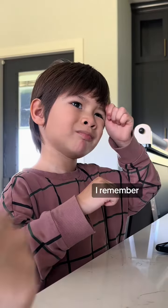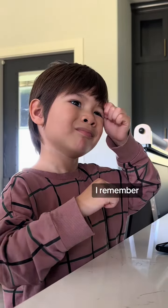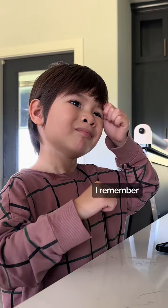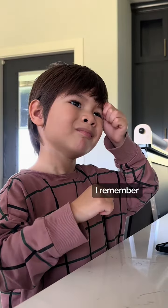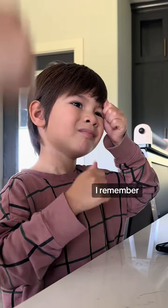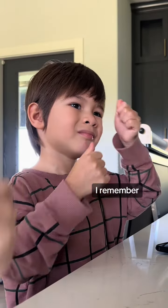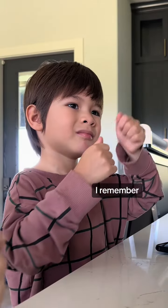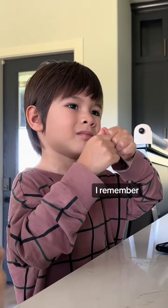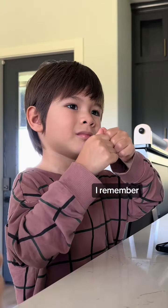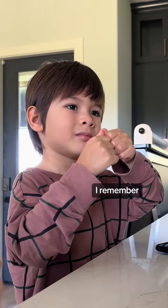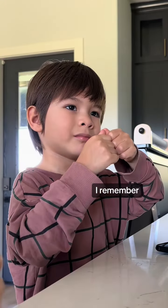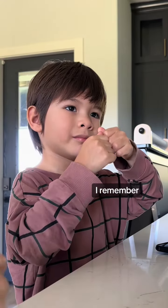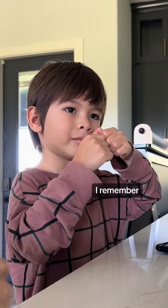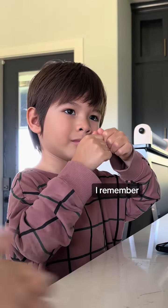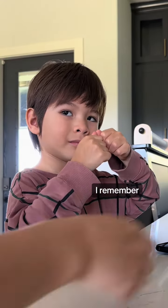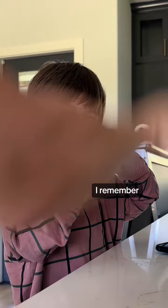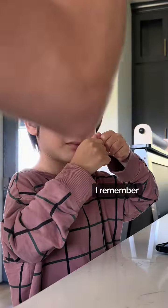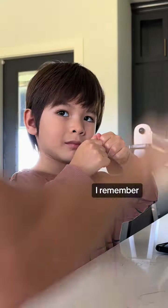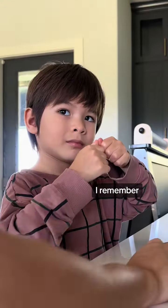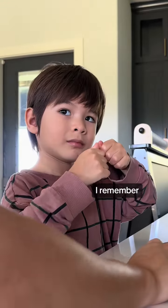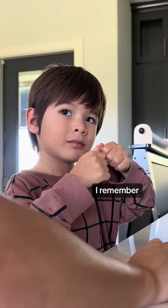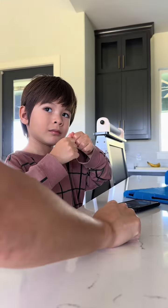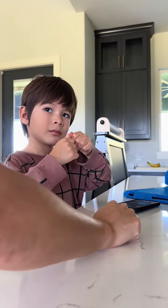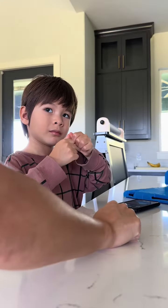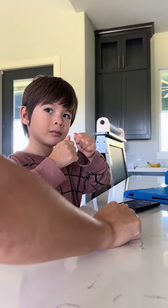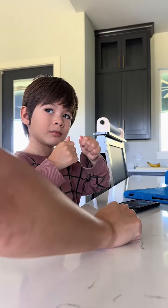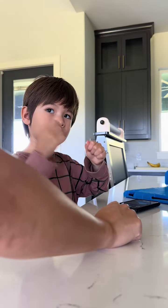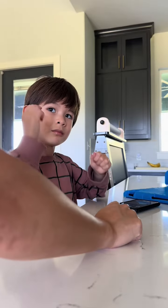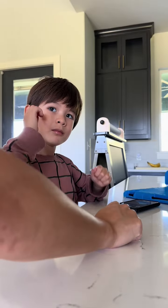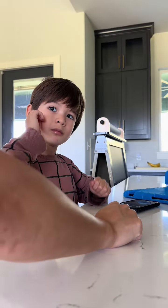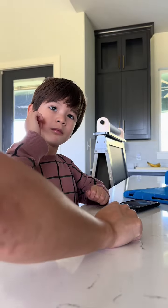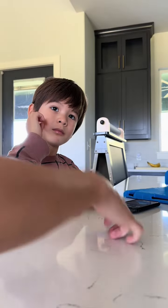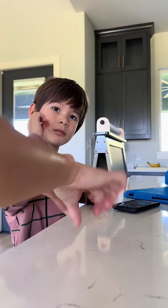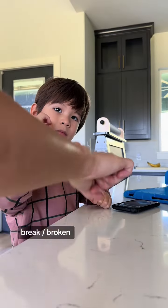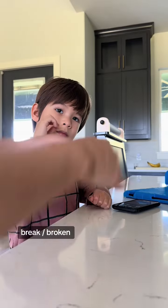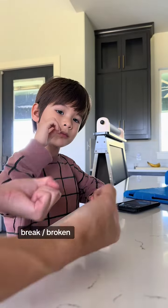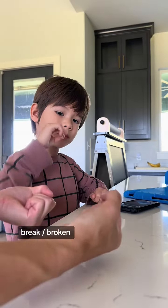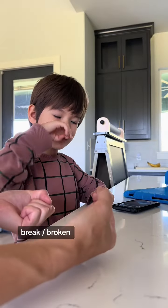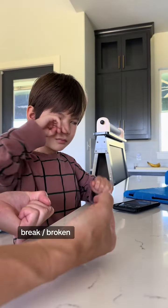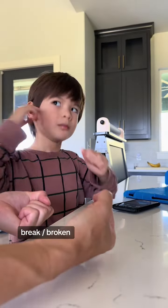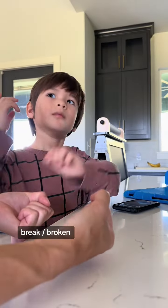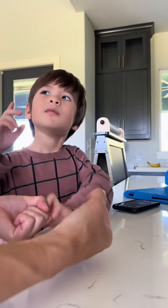You remember? That when you slam the phone right here on the table, it's gonna break.